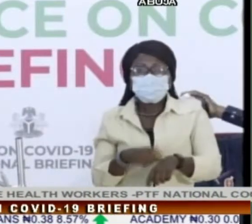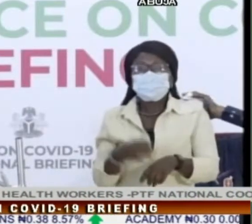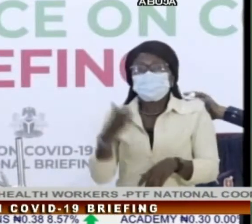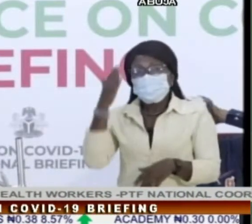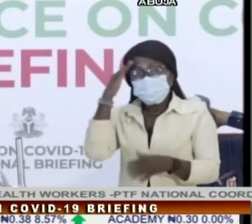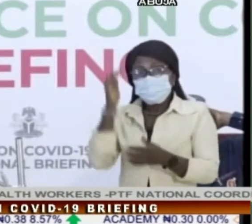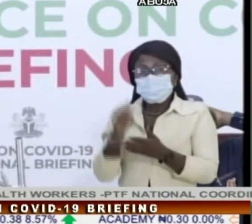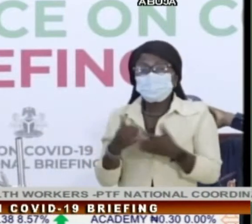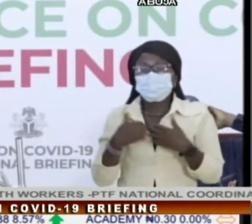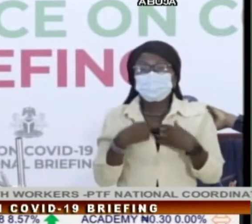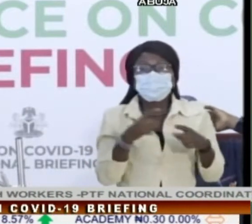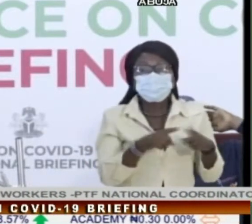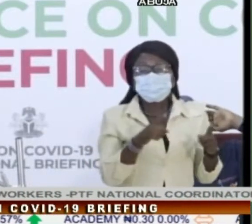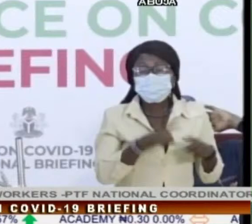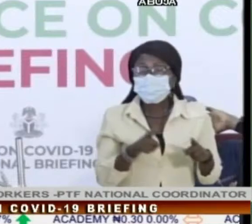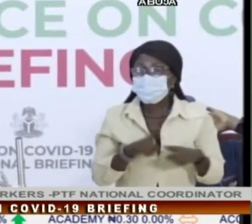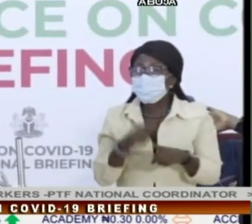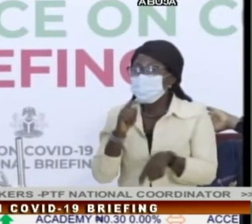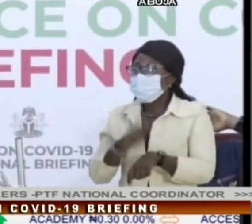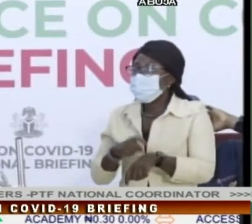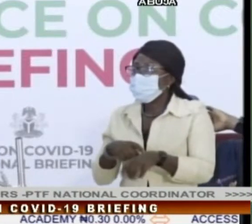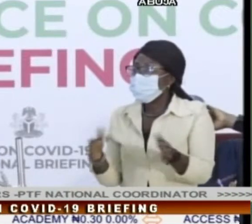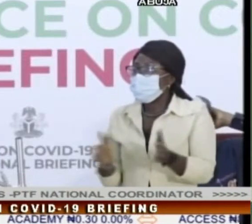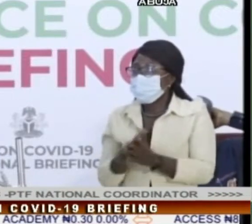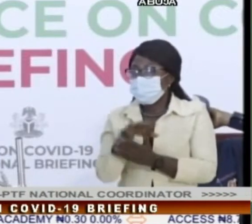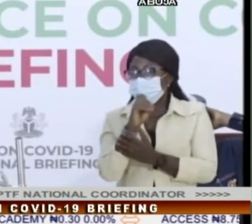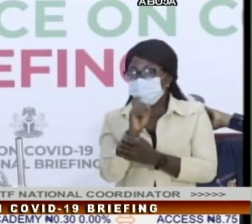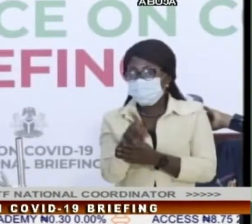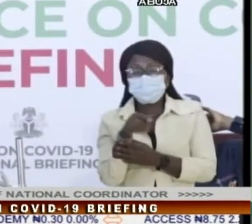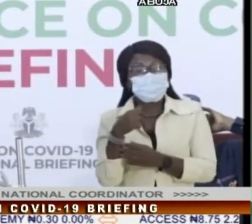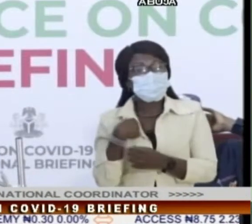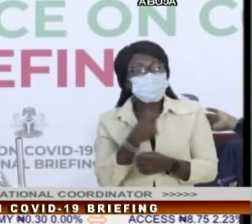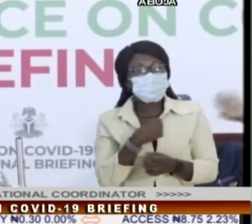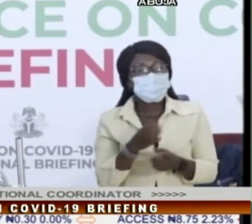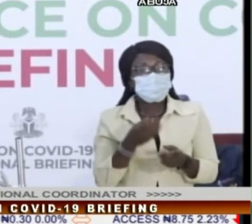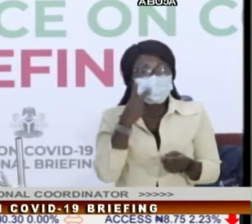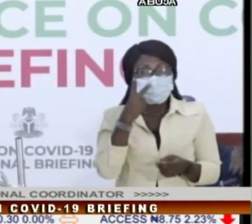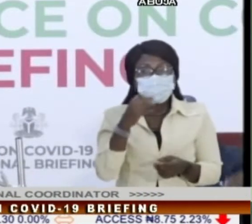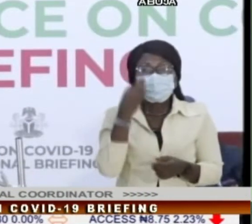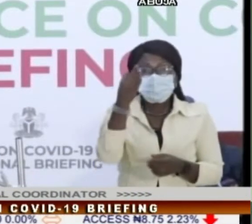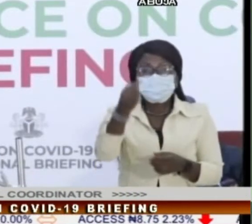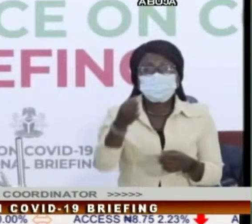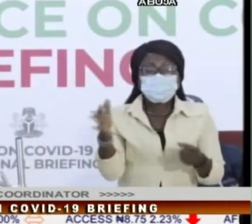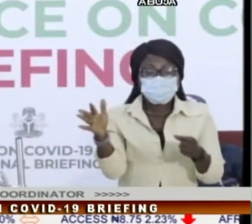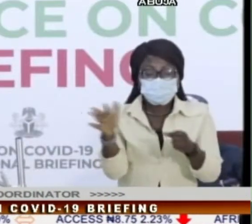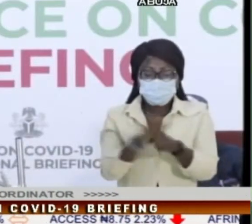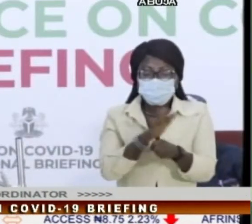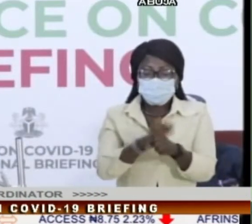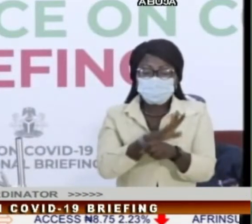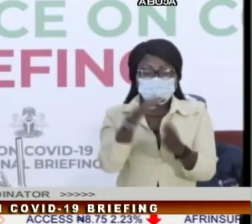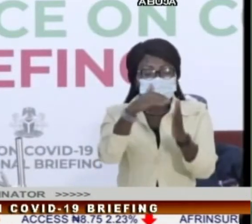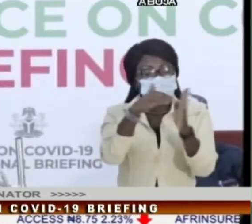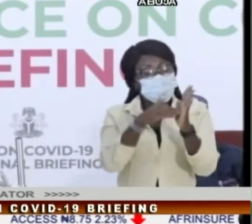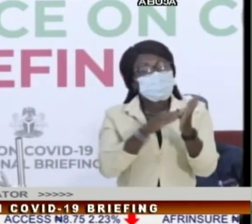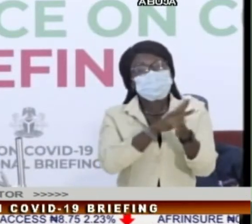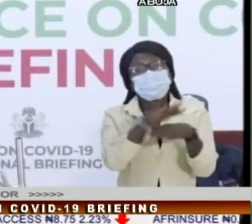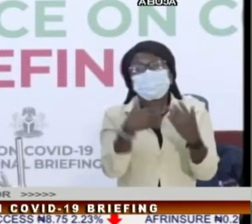that maybe this forum might not provide that opportunity for. So we look forward to getting that comprehensive list of all of you, and then we'll have